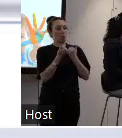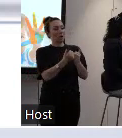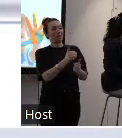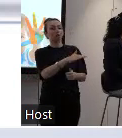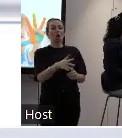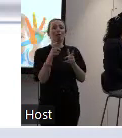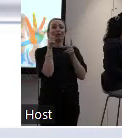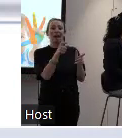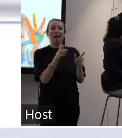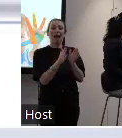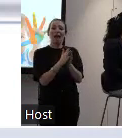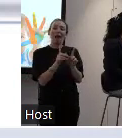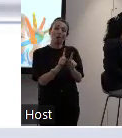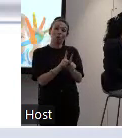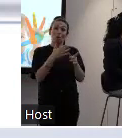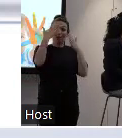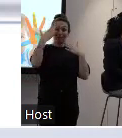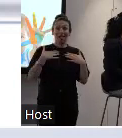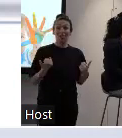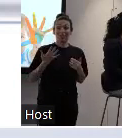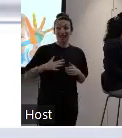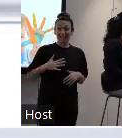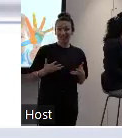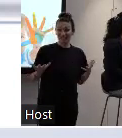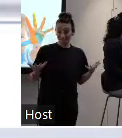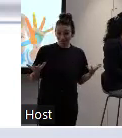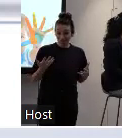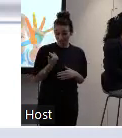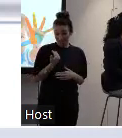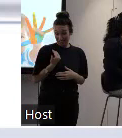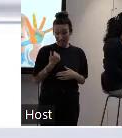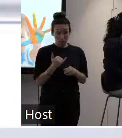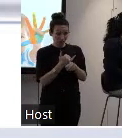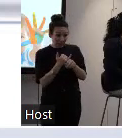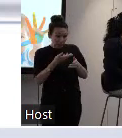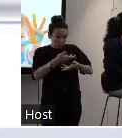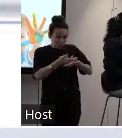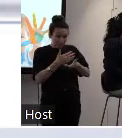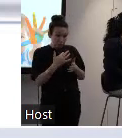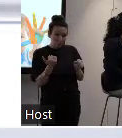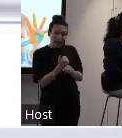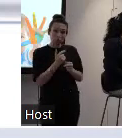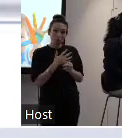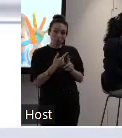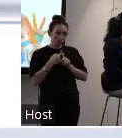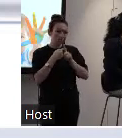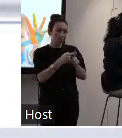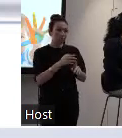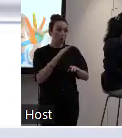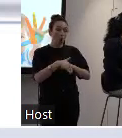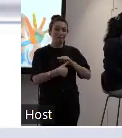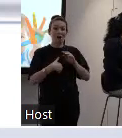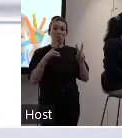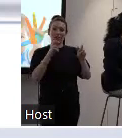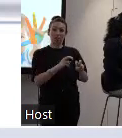health needs, and particularly how we've, as researchers, partnered with clinical services to really drive research translation, improve